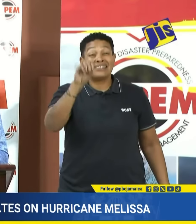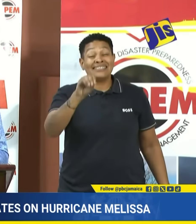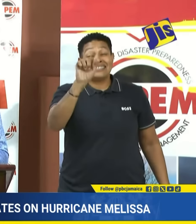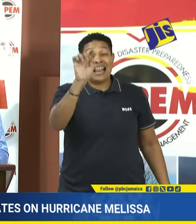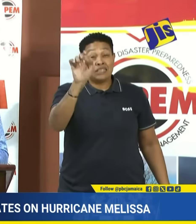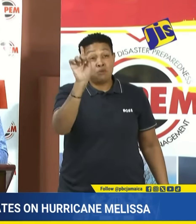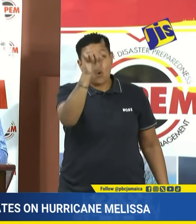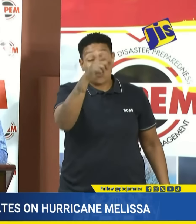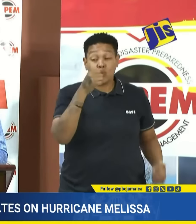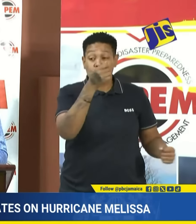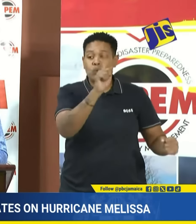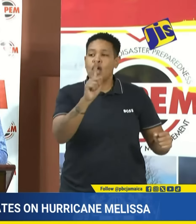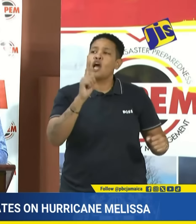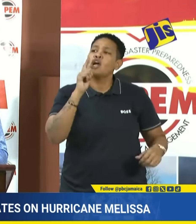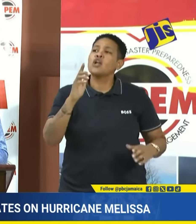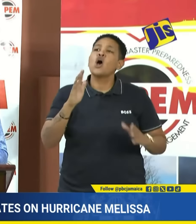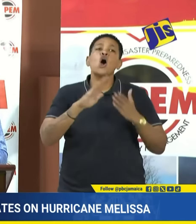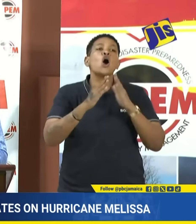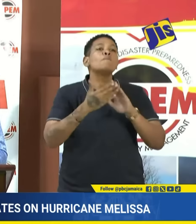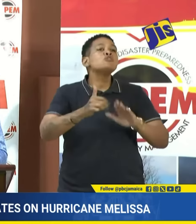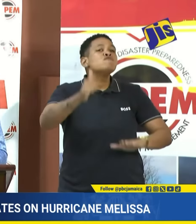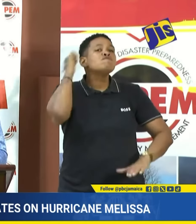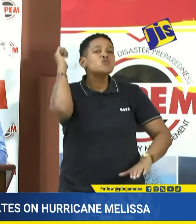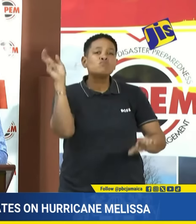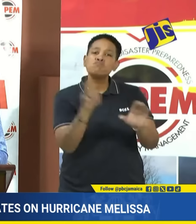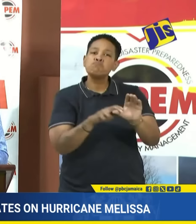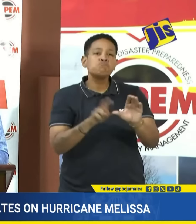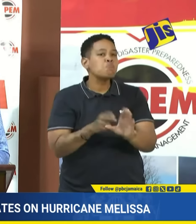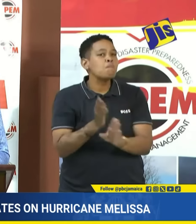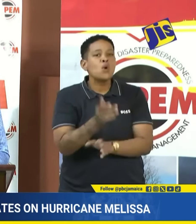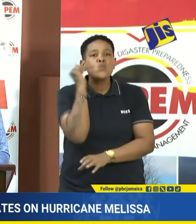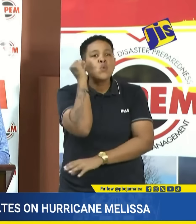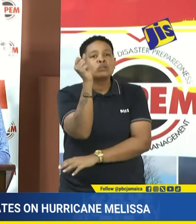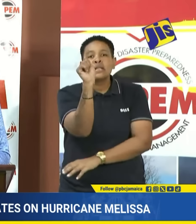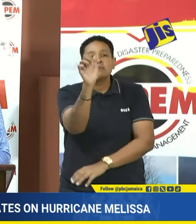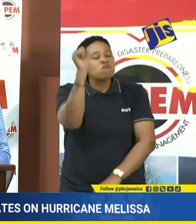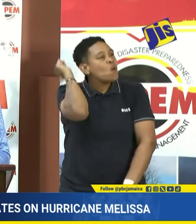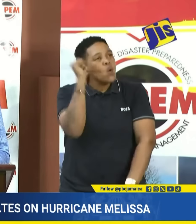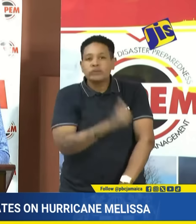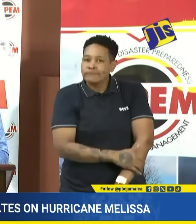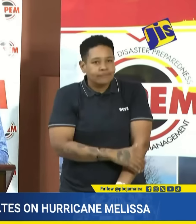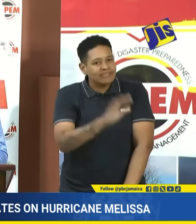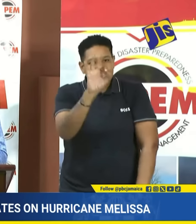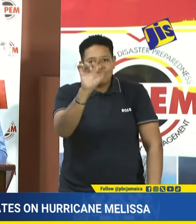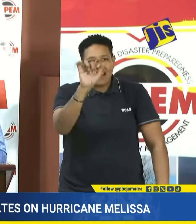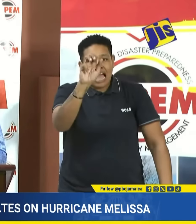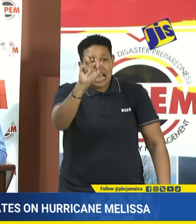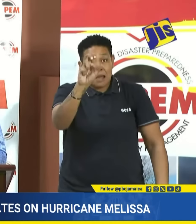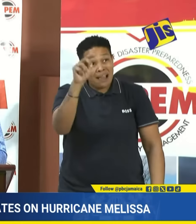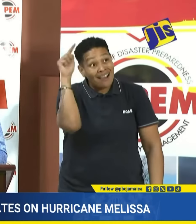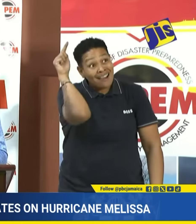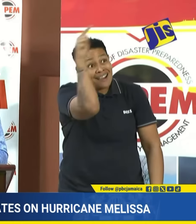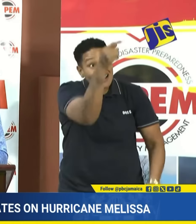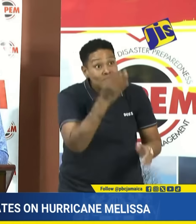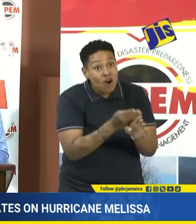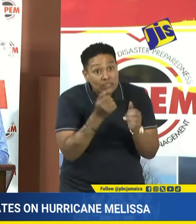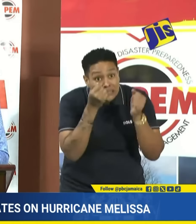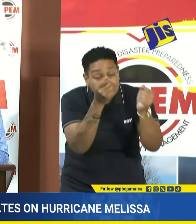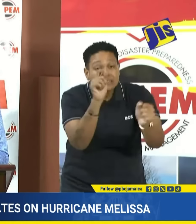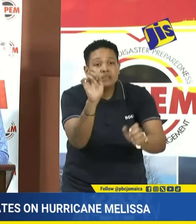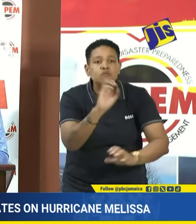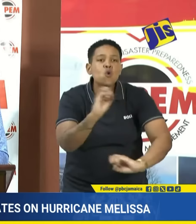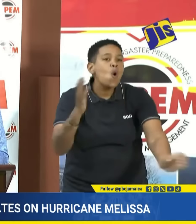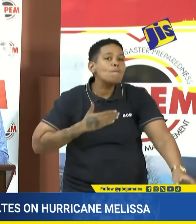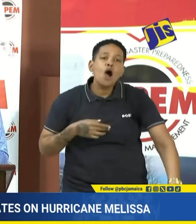Elizabeth, where the residents refused to board the bus. So we sent a bus all the way to Flaggerman in St. Elizabeth.